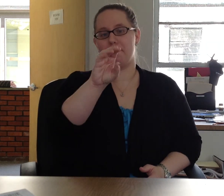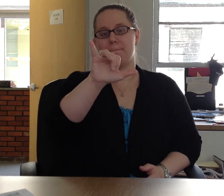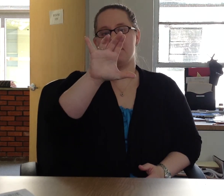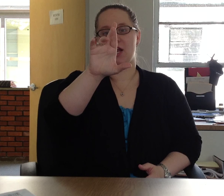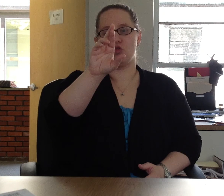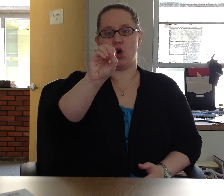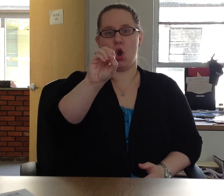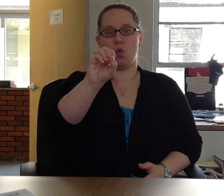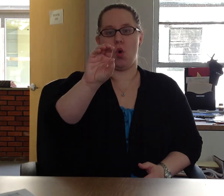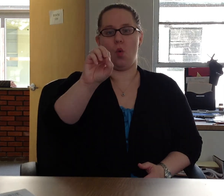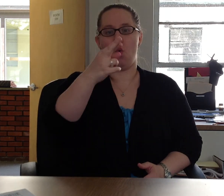Heat.